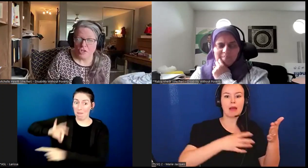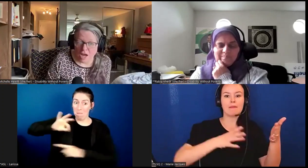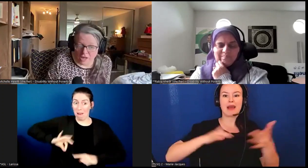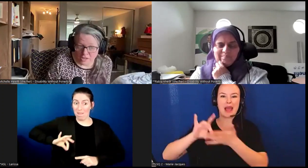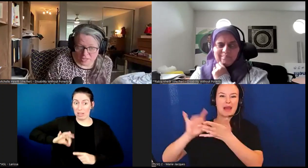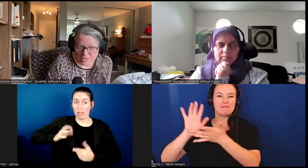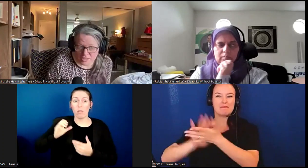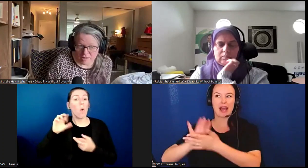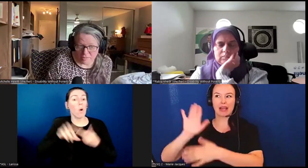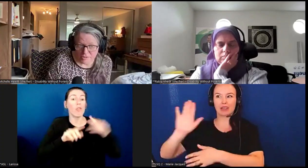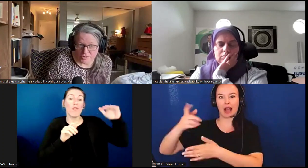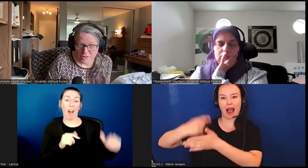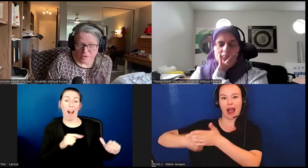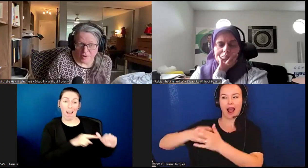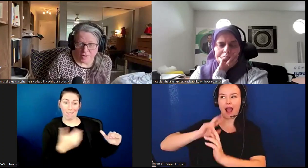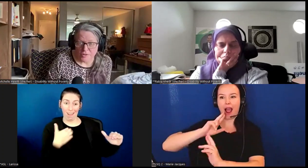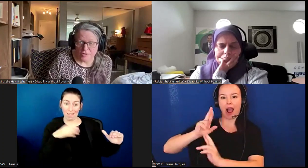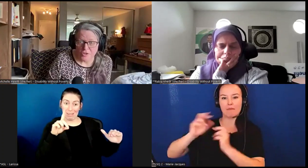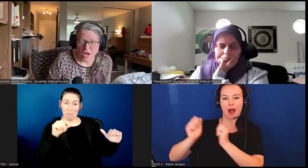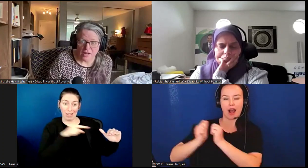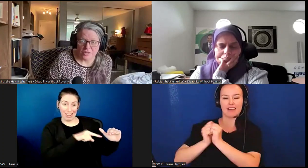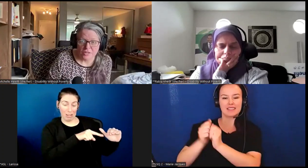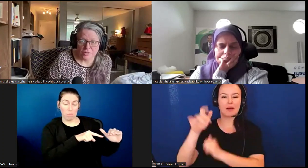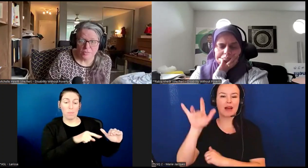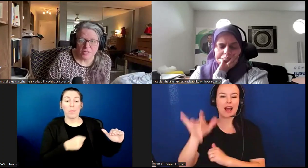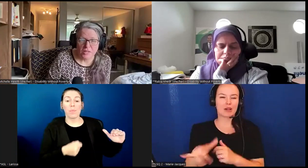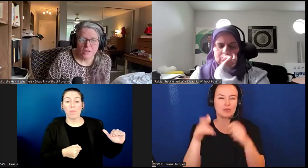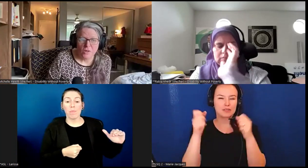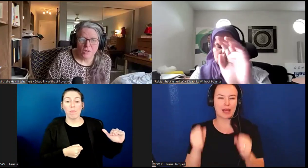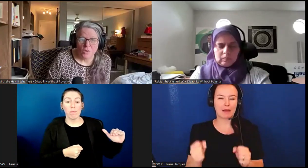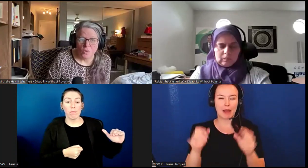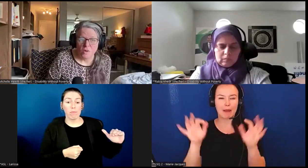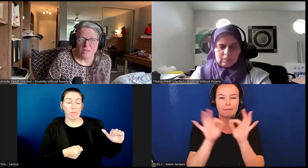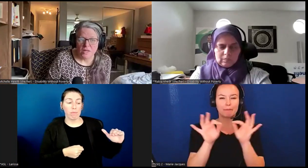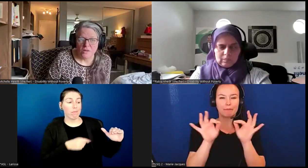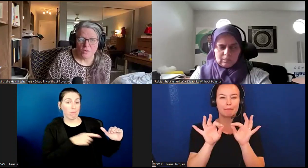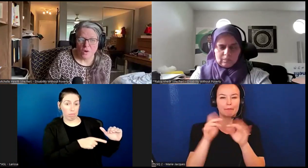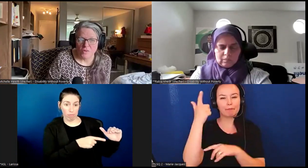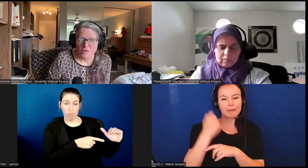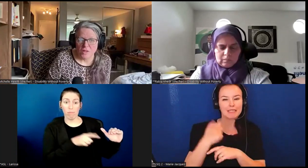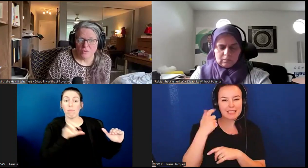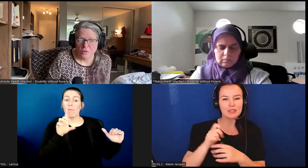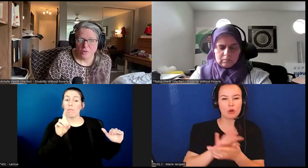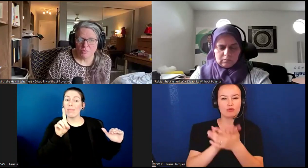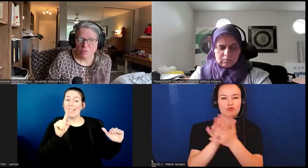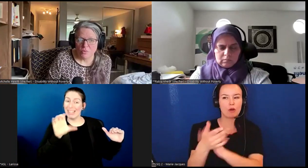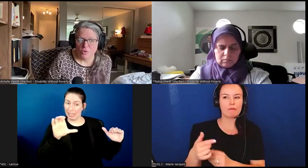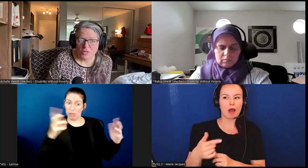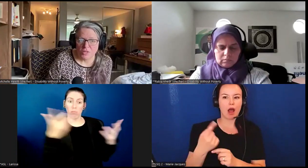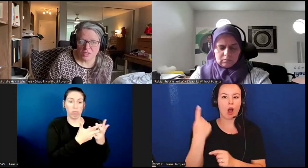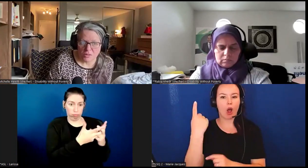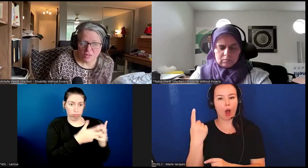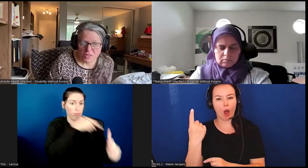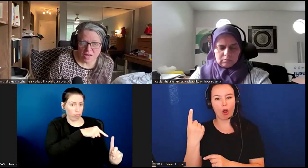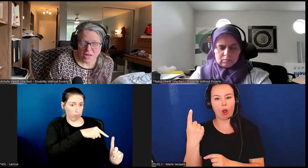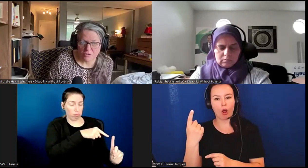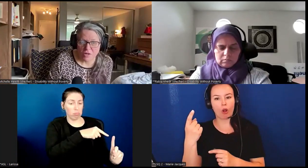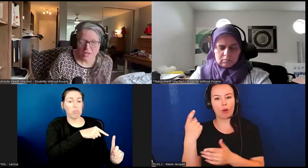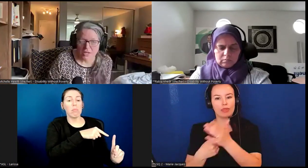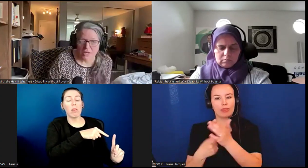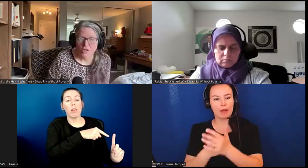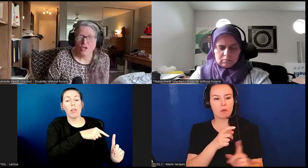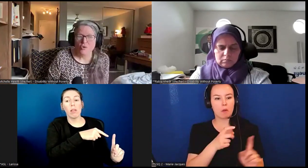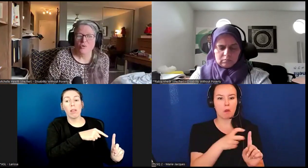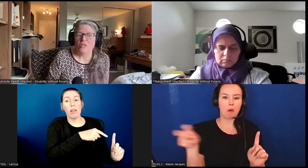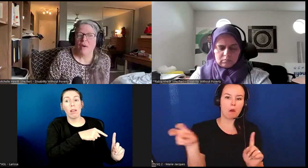if your child is disabled, right, and your child is somebody who has been awarded the disability tax